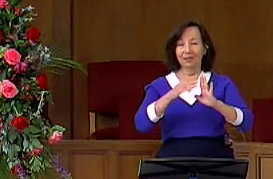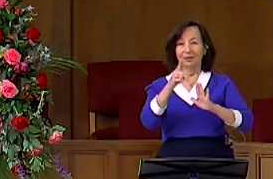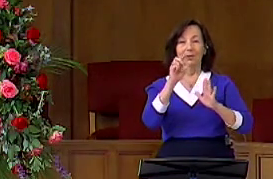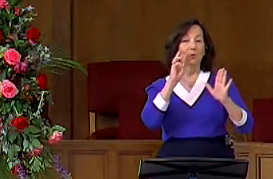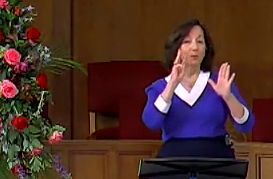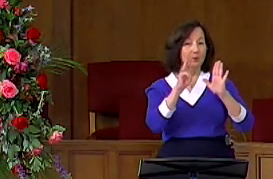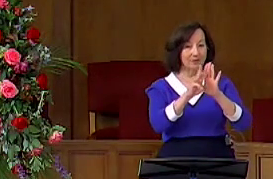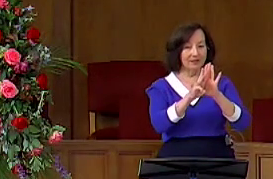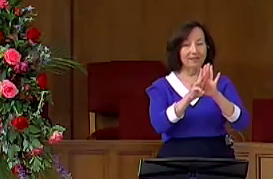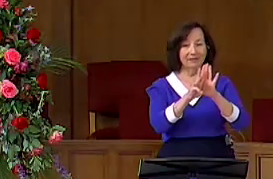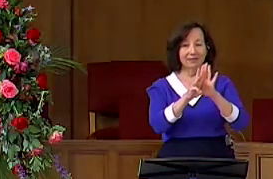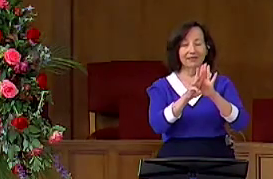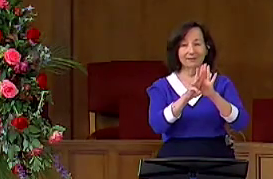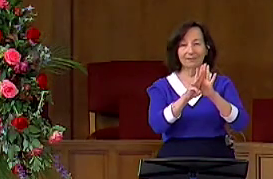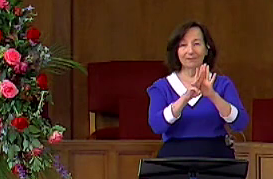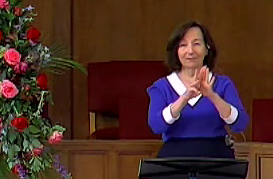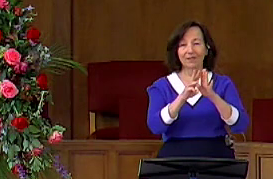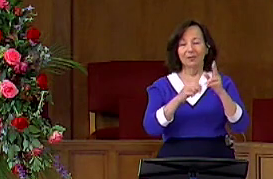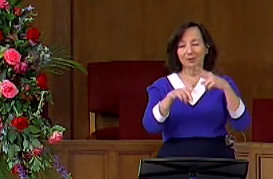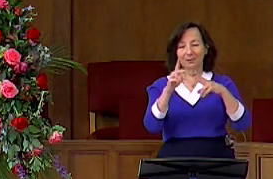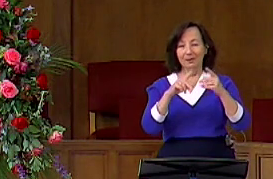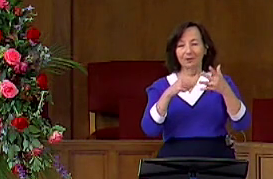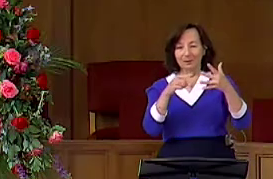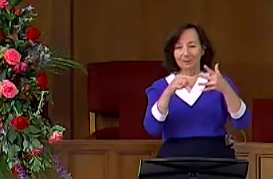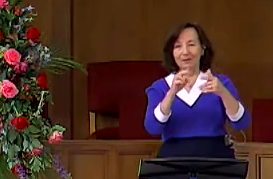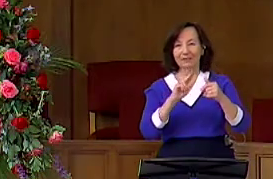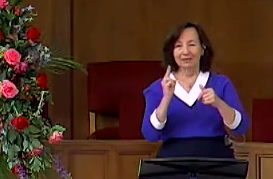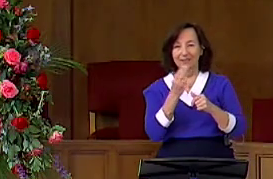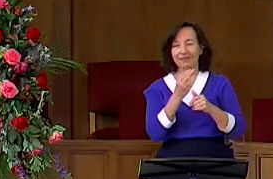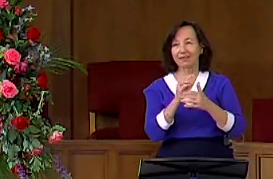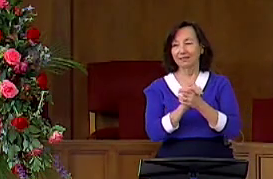witness to those among us.